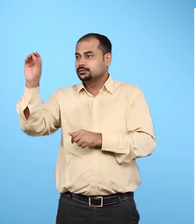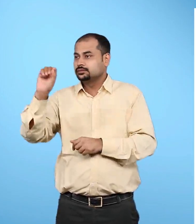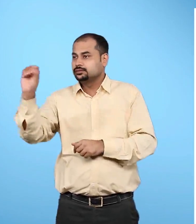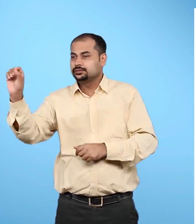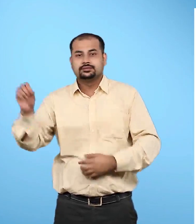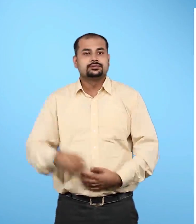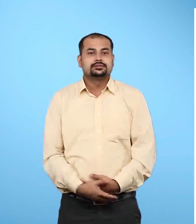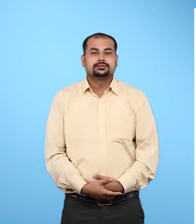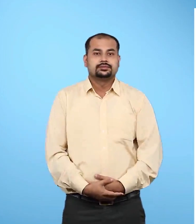dash.